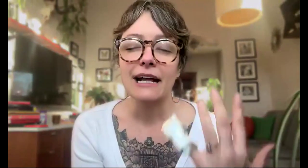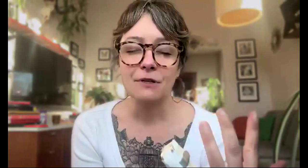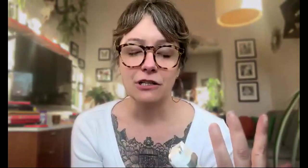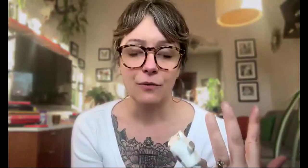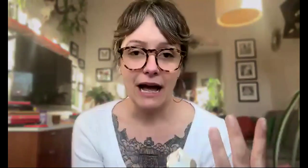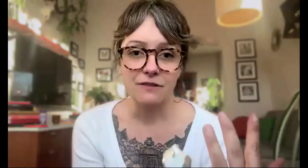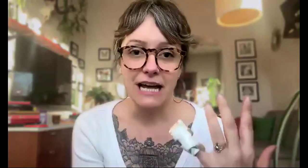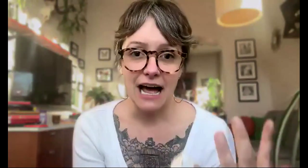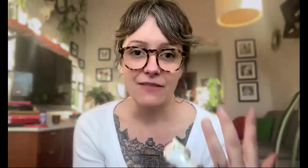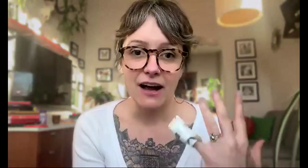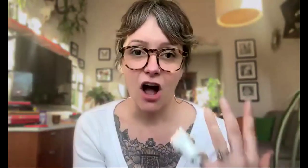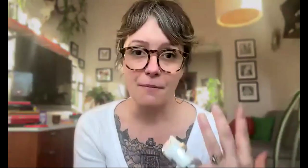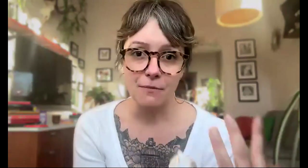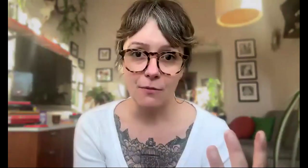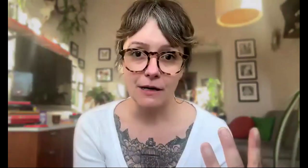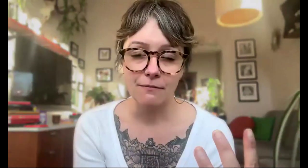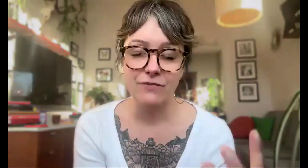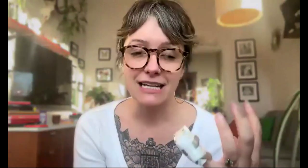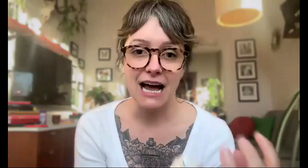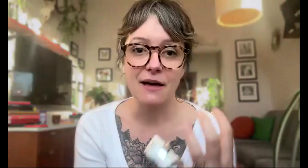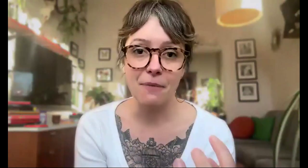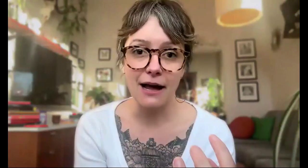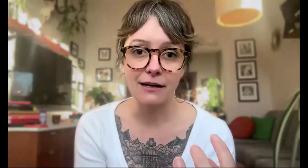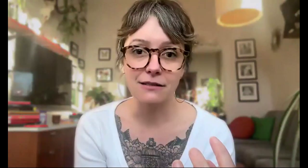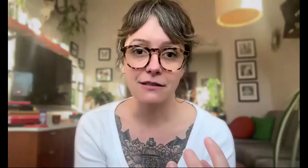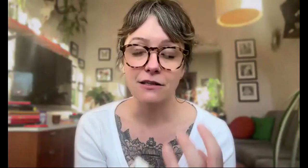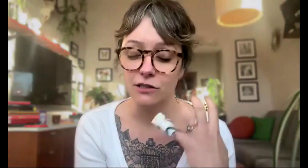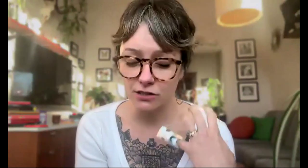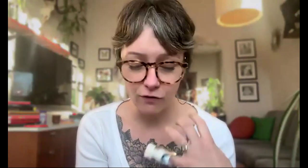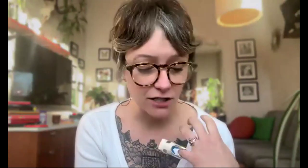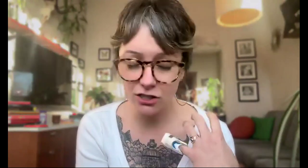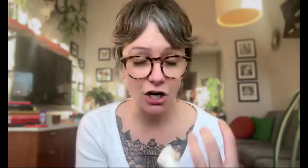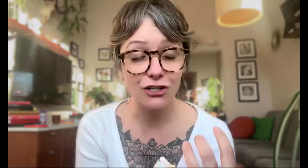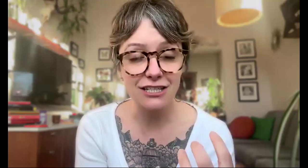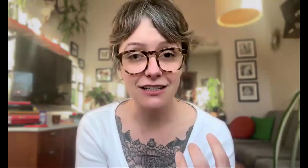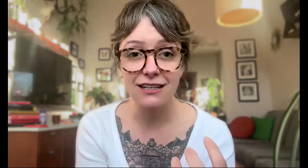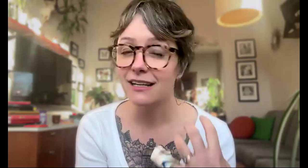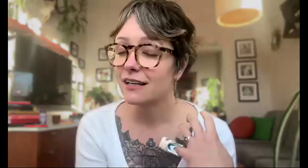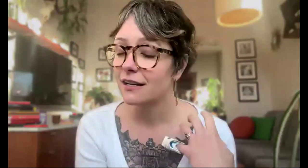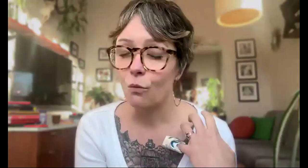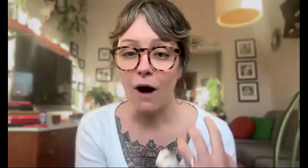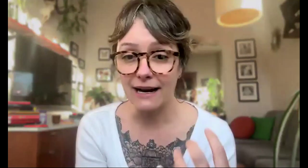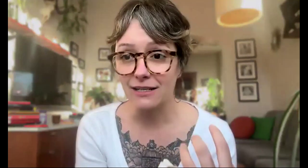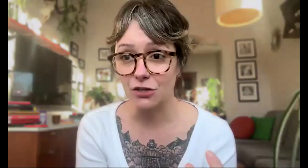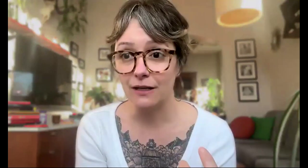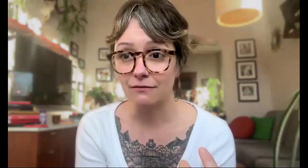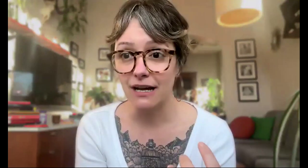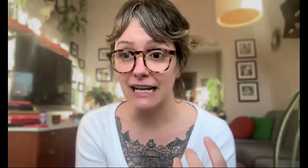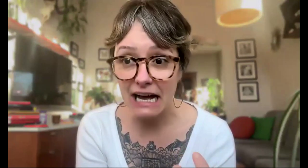Any opportunity we have to have that common moment, the tie that binds, this fresh start, why not do it? And